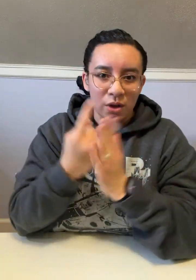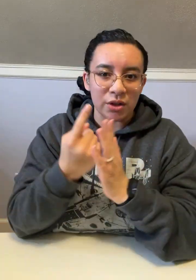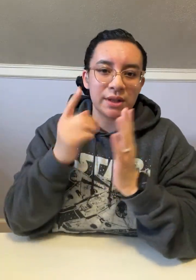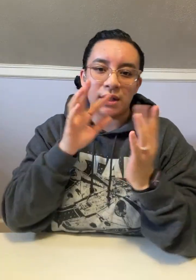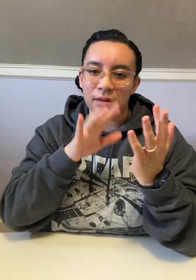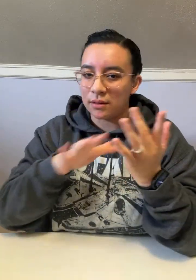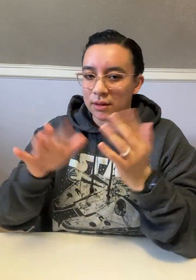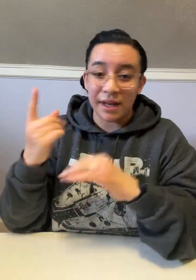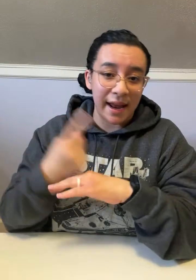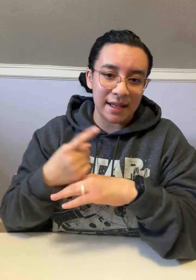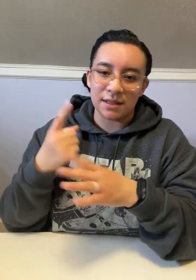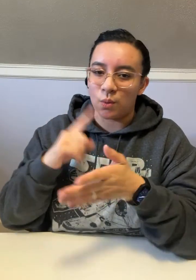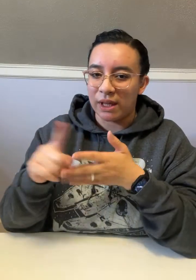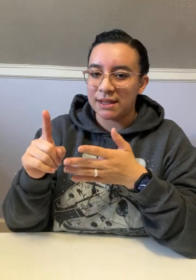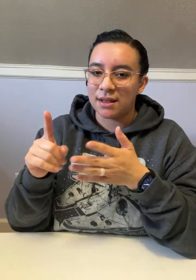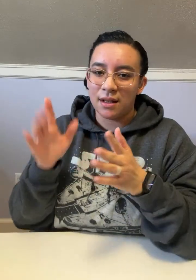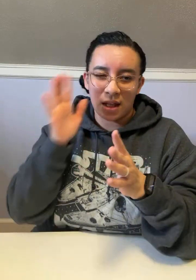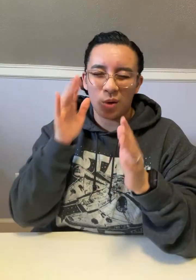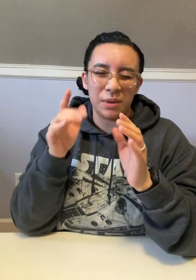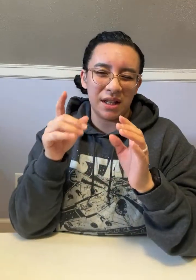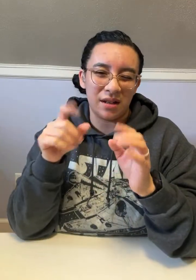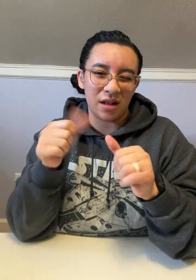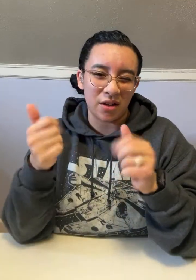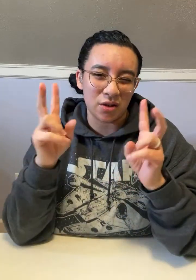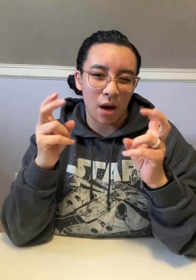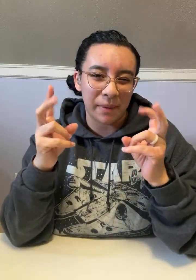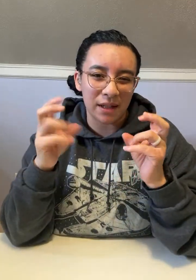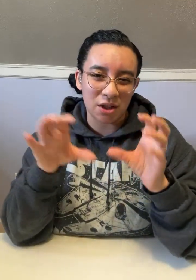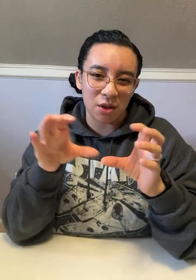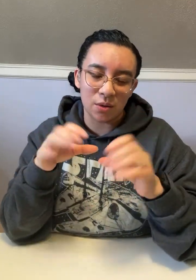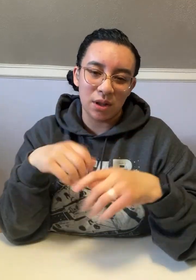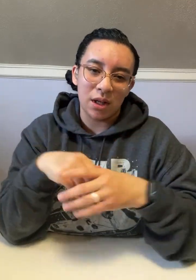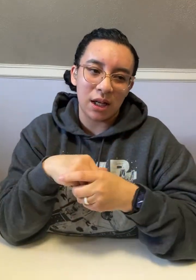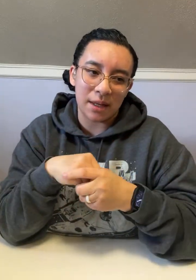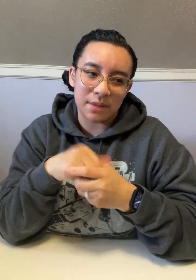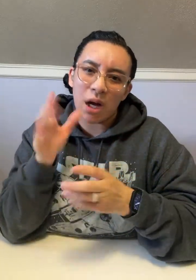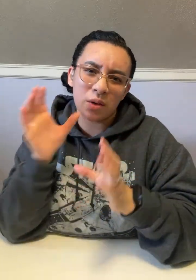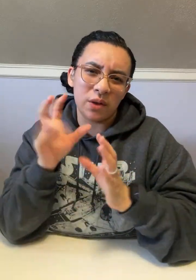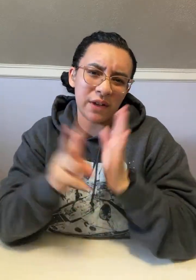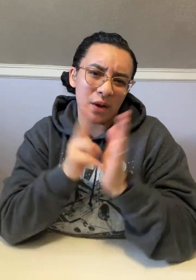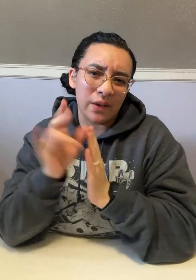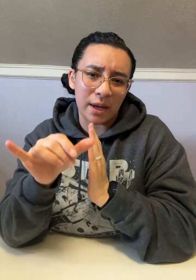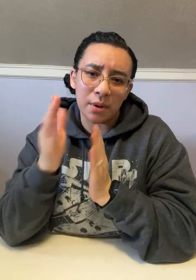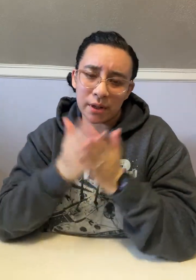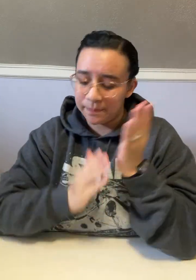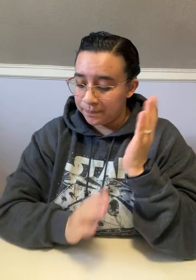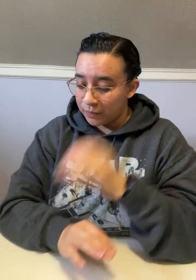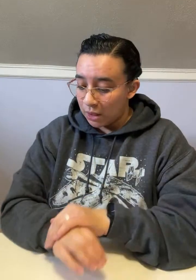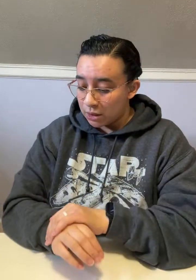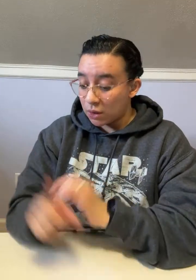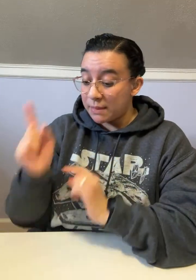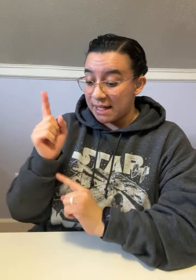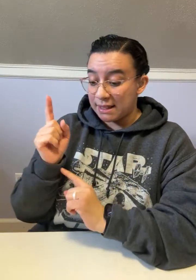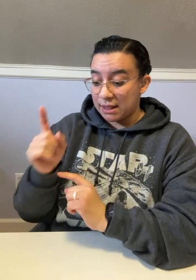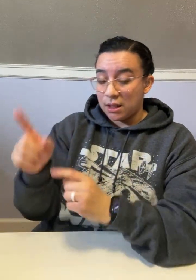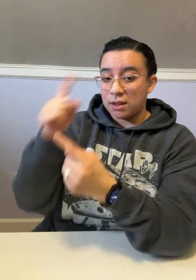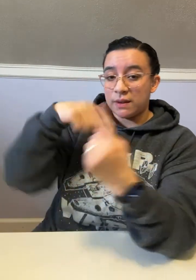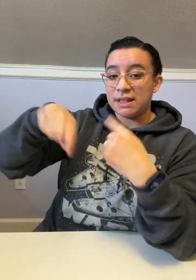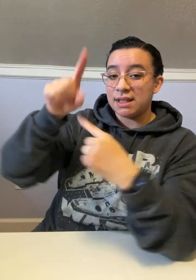hours and days and weeks, that'll be another topic to do. So I'll do a video on that part. So the minutes. So this is the sign for